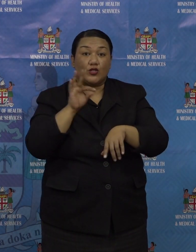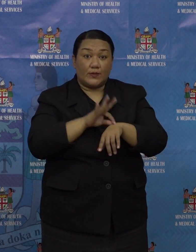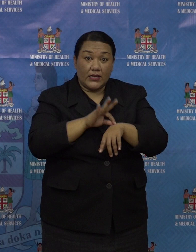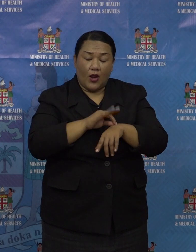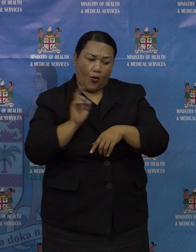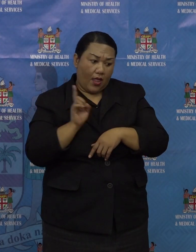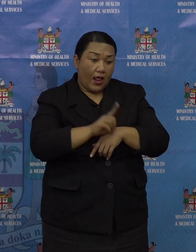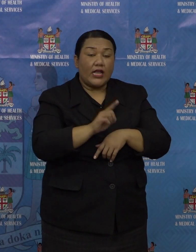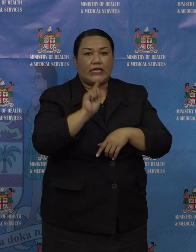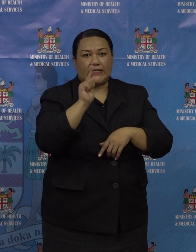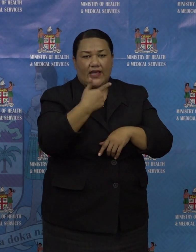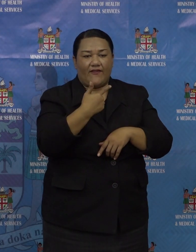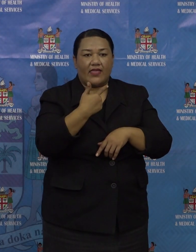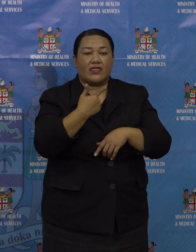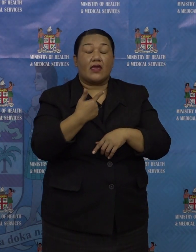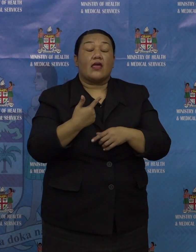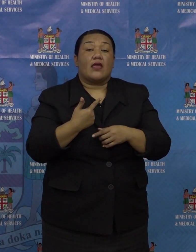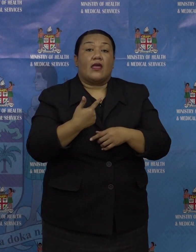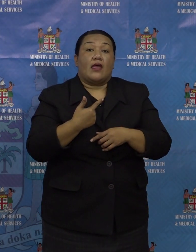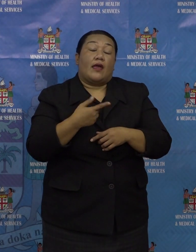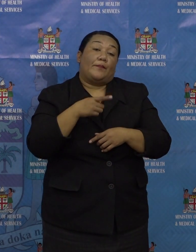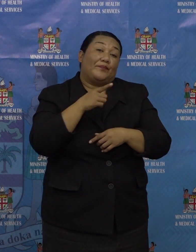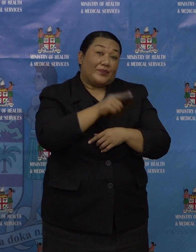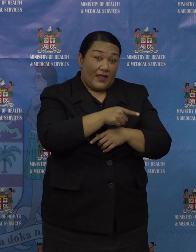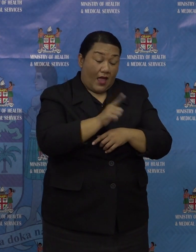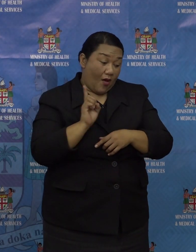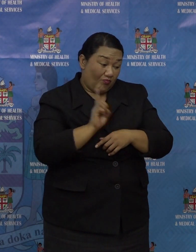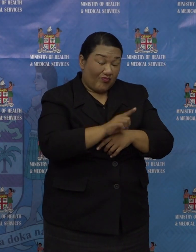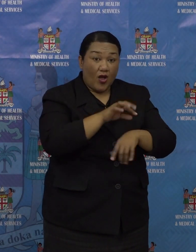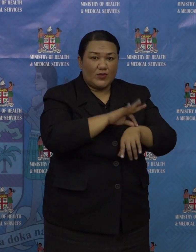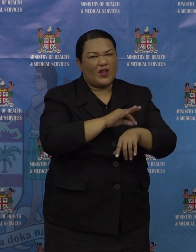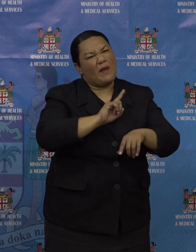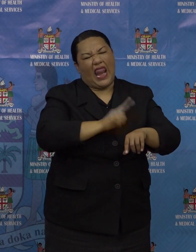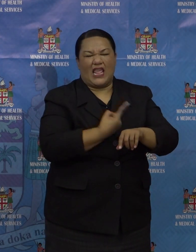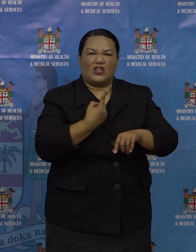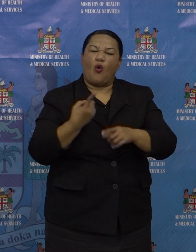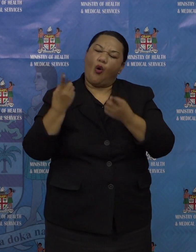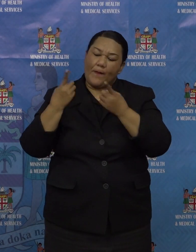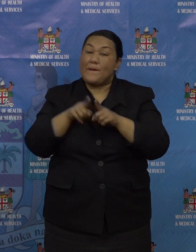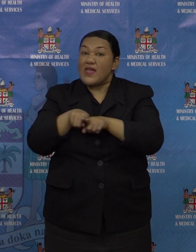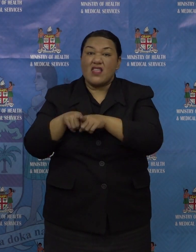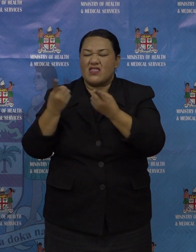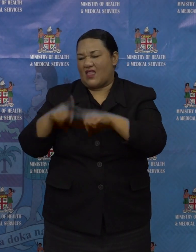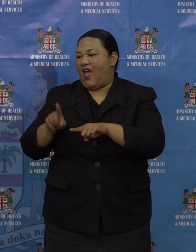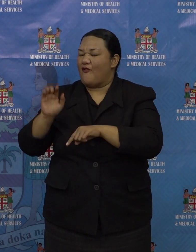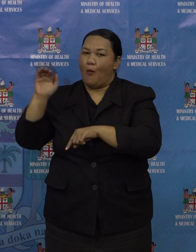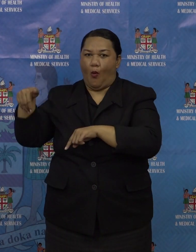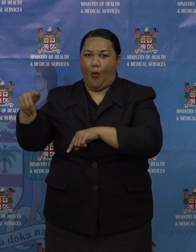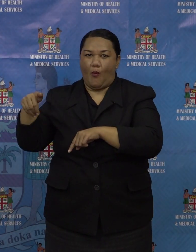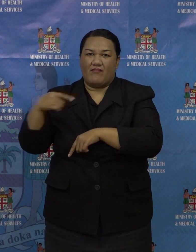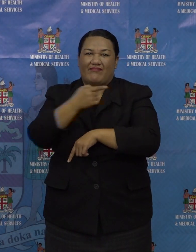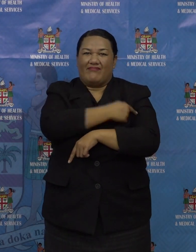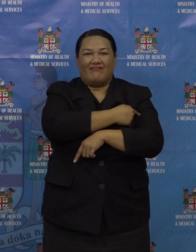on the 7th of August. This means that he died at home or on the way to hospital. He was not vaccinated. The